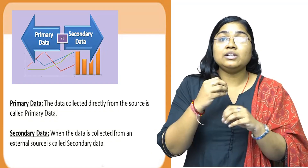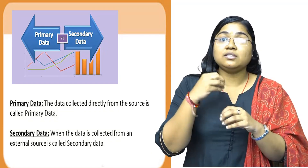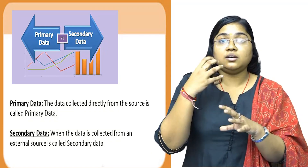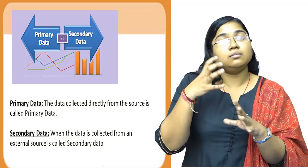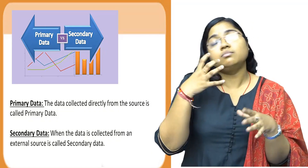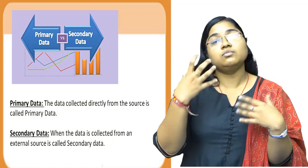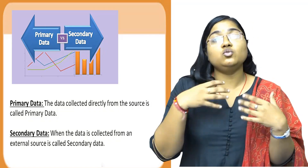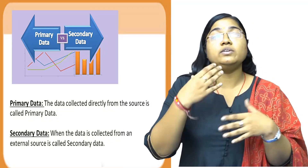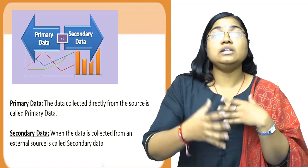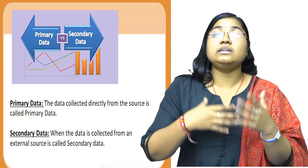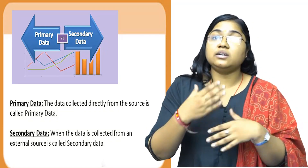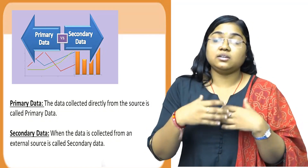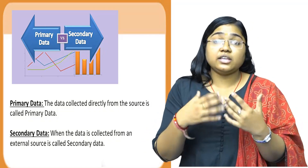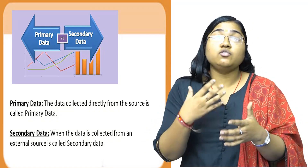and you